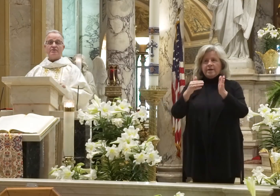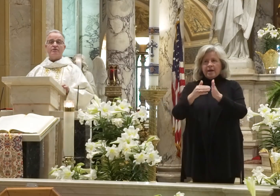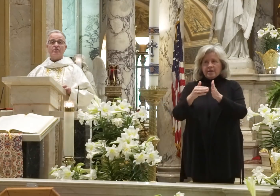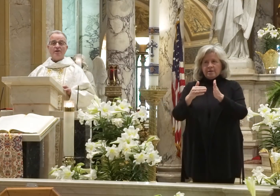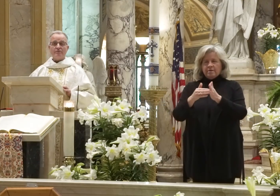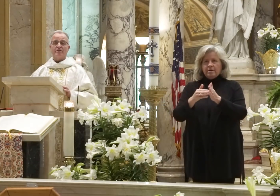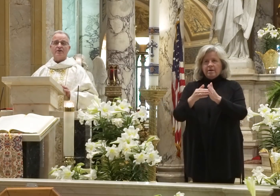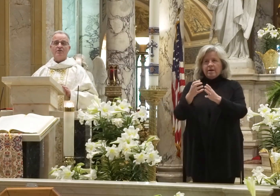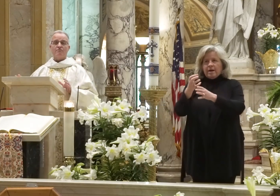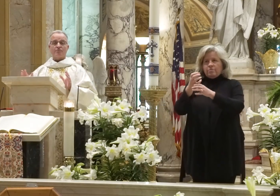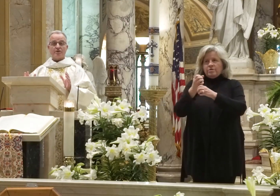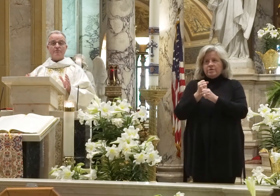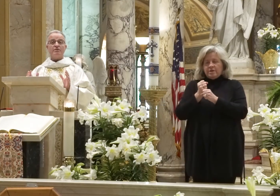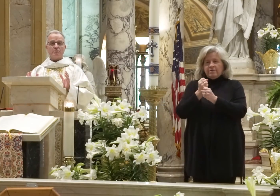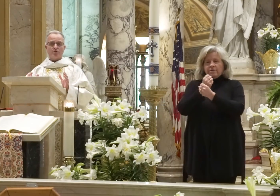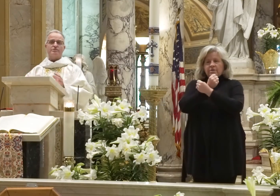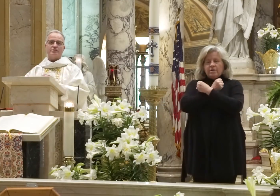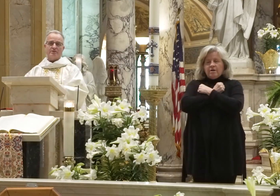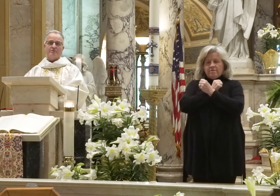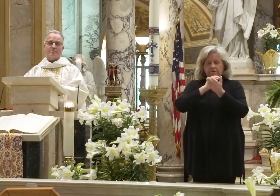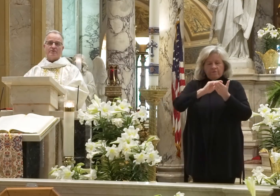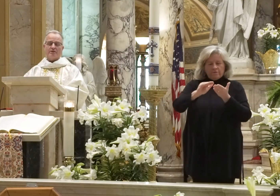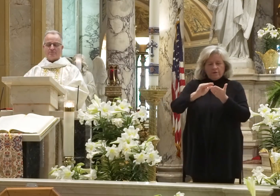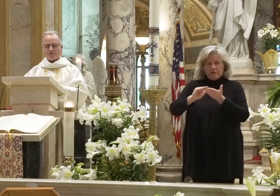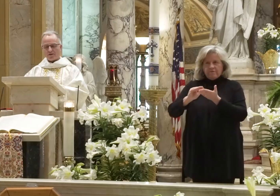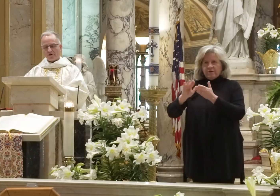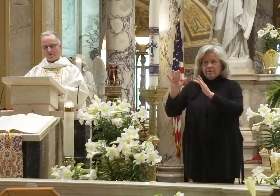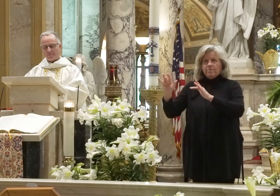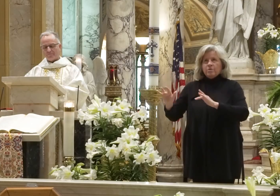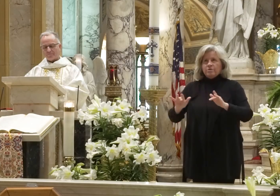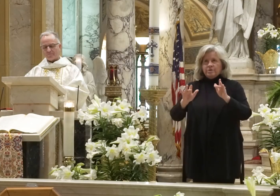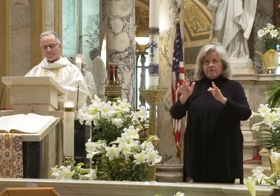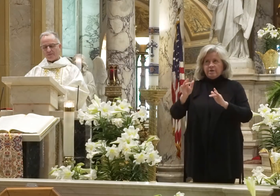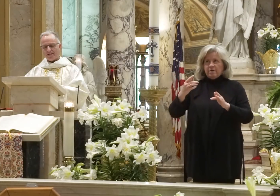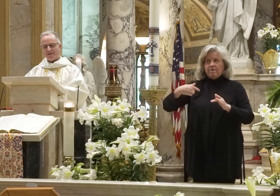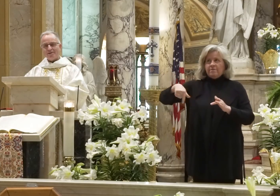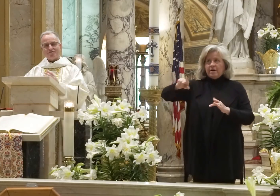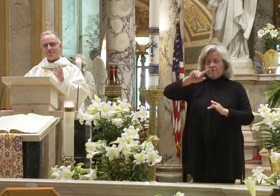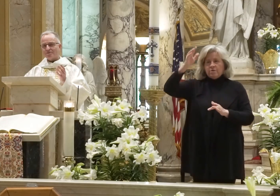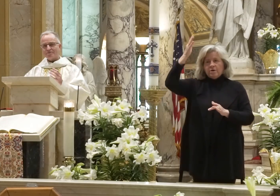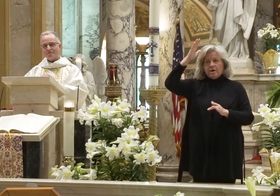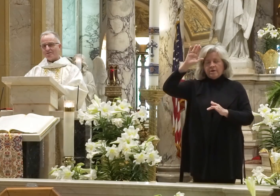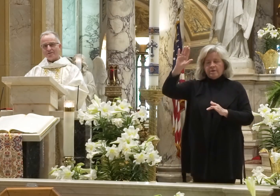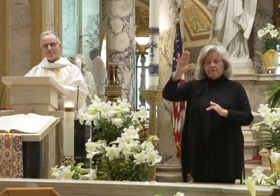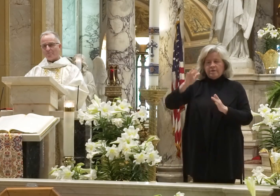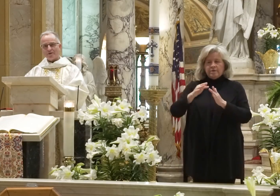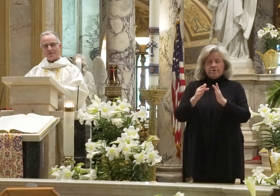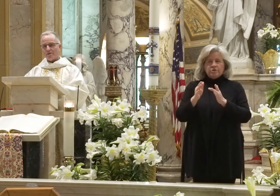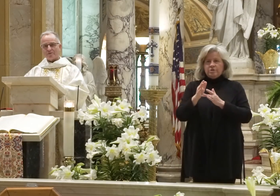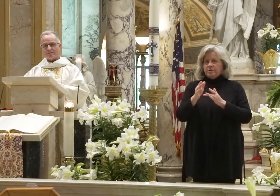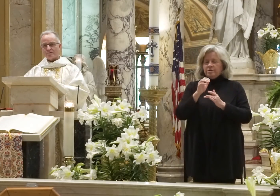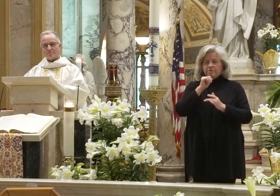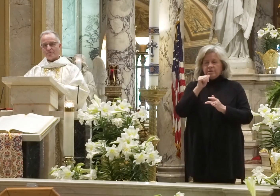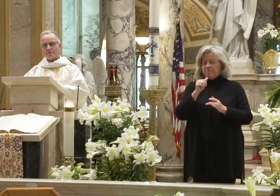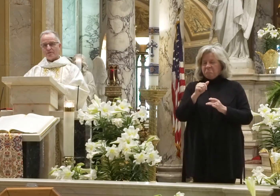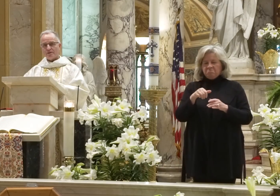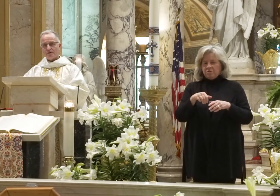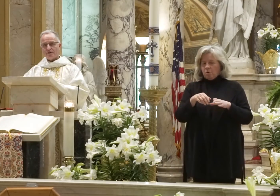to receive the loving, forgiving mercy of our God. Jesus didn't give up on